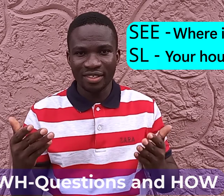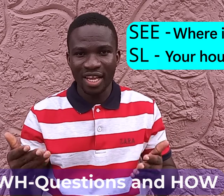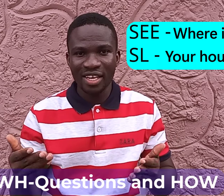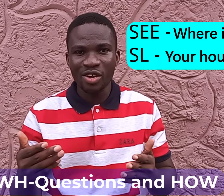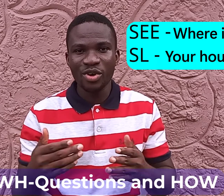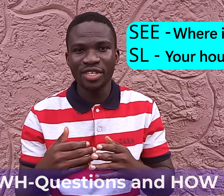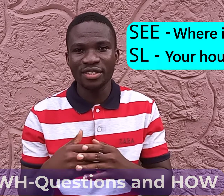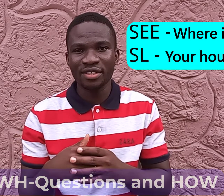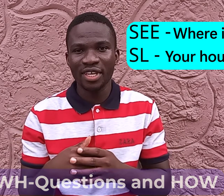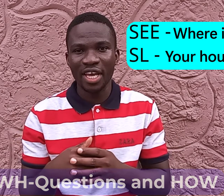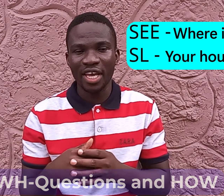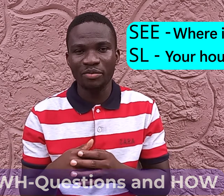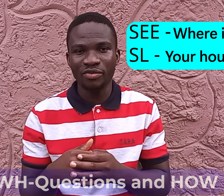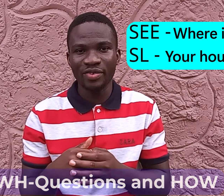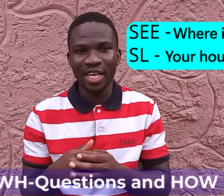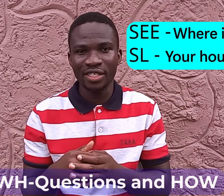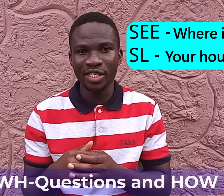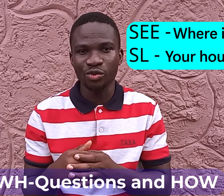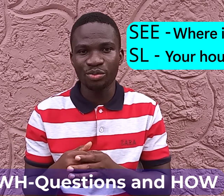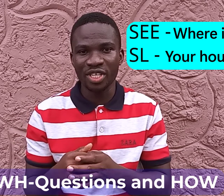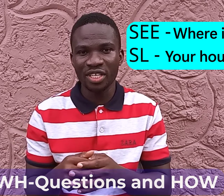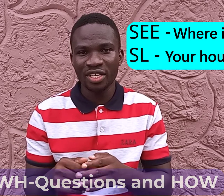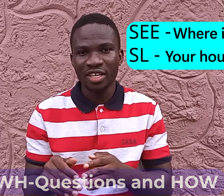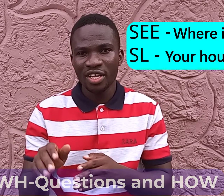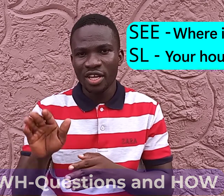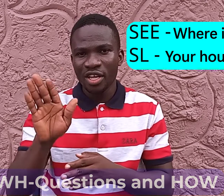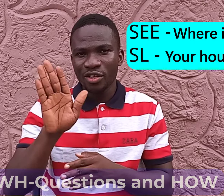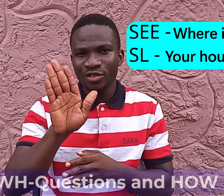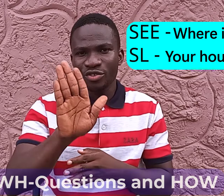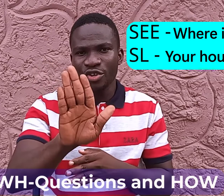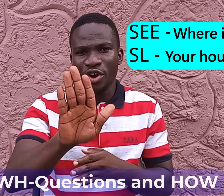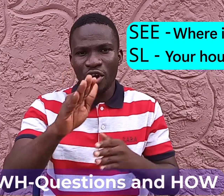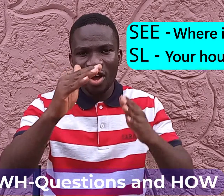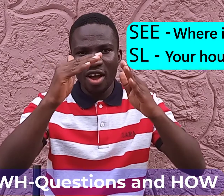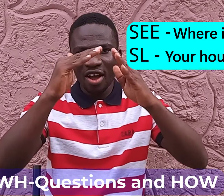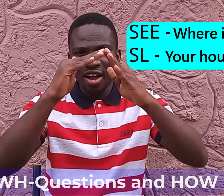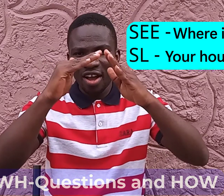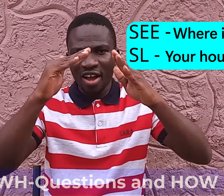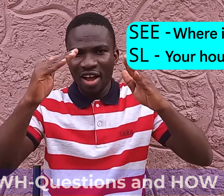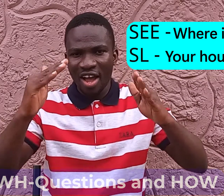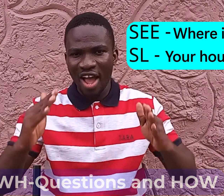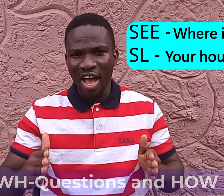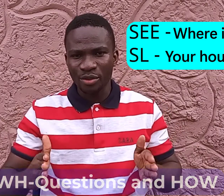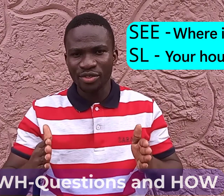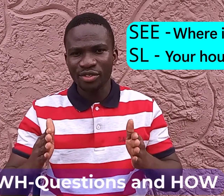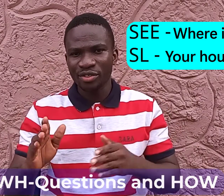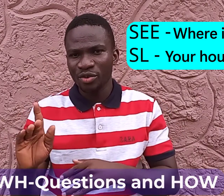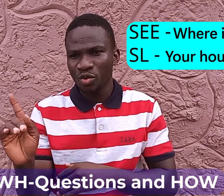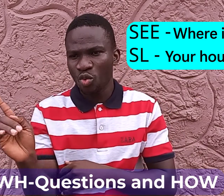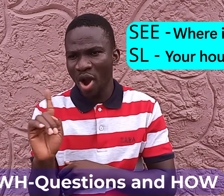Sign language version will be your house. Where?